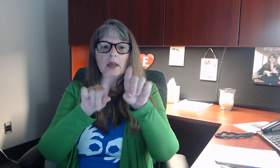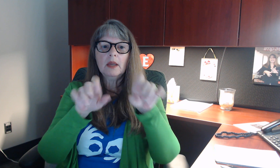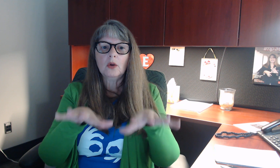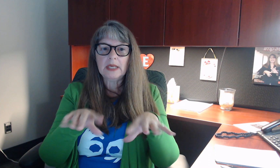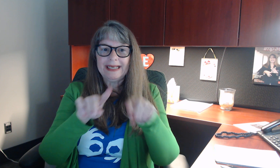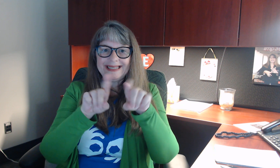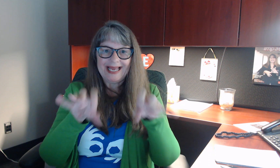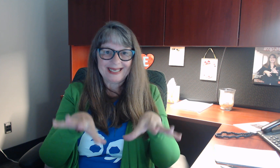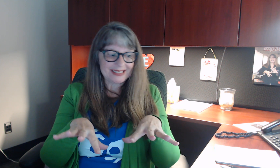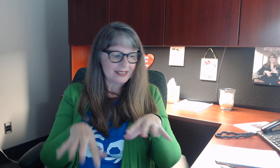A test.